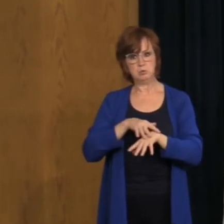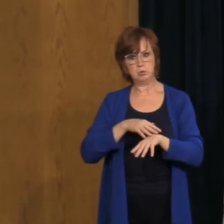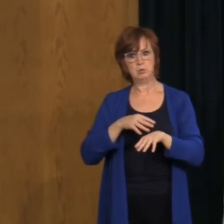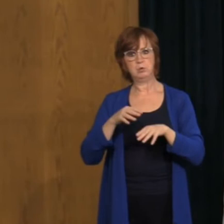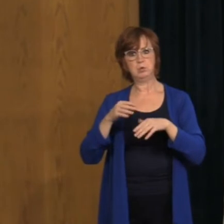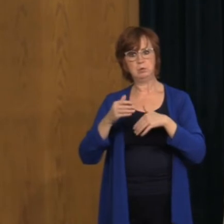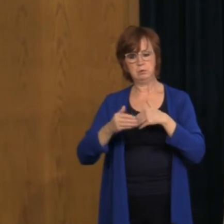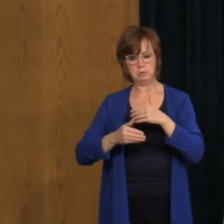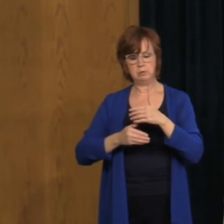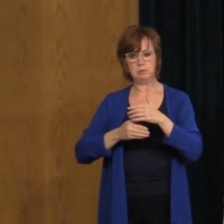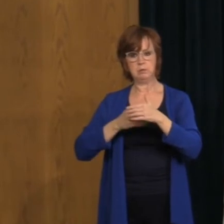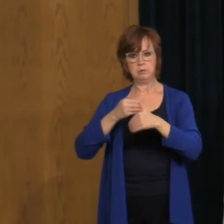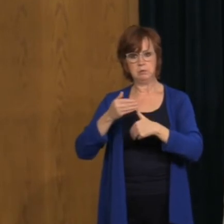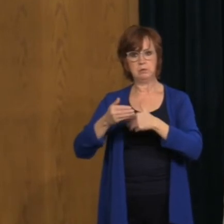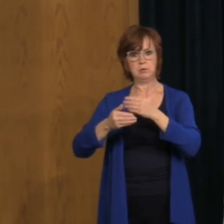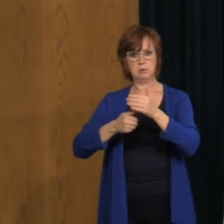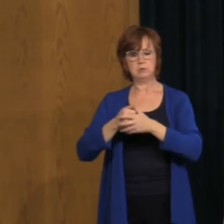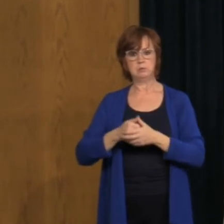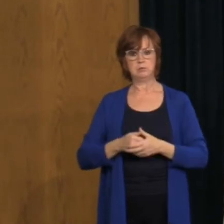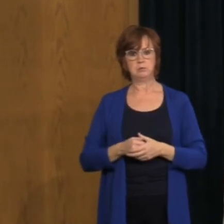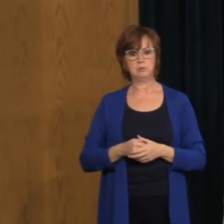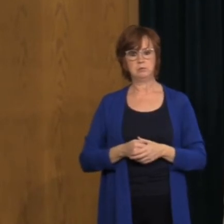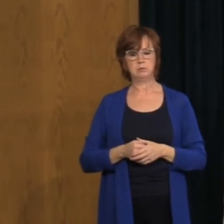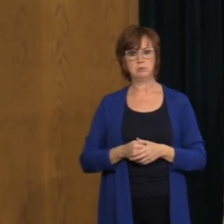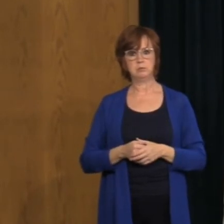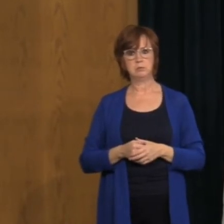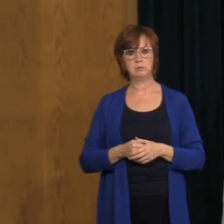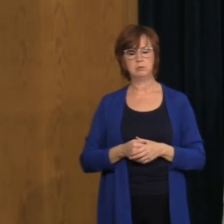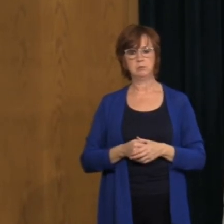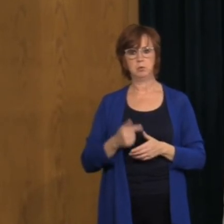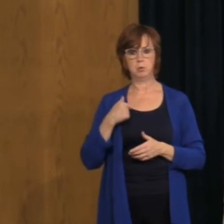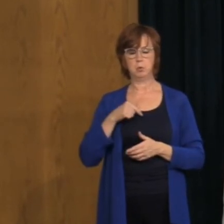revenue capability, if you will, we want to do that.